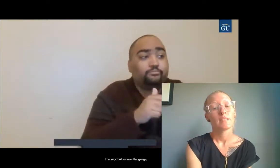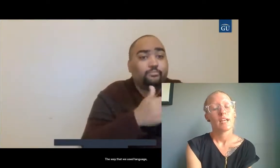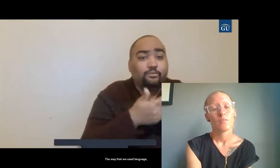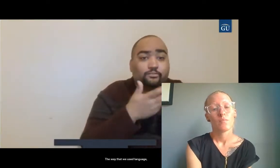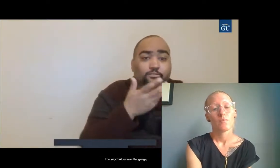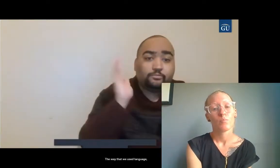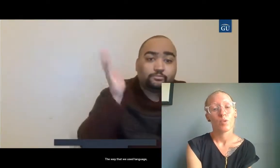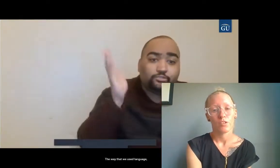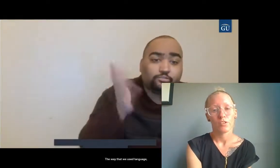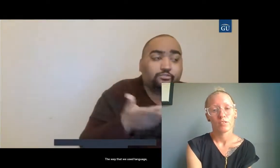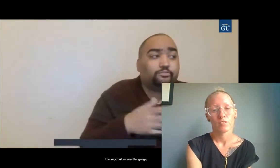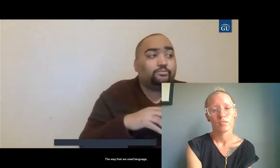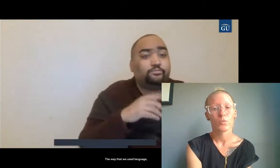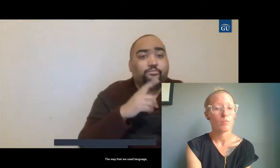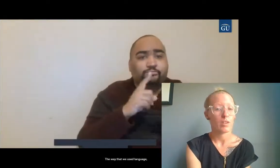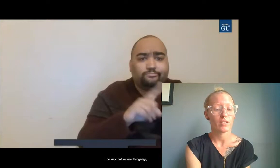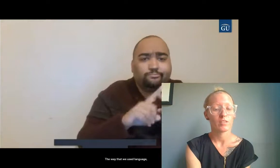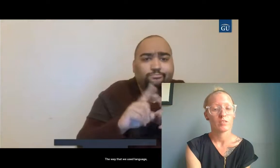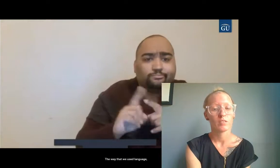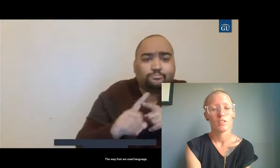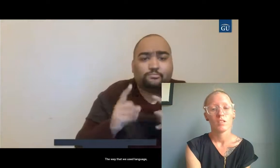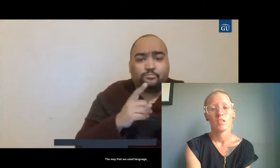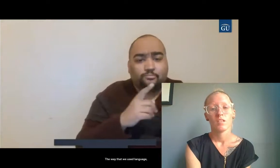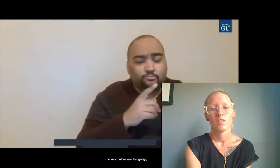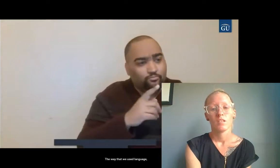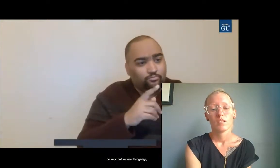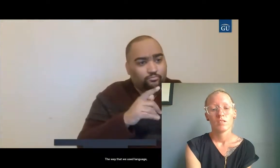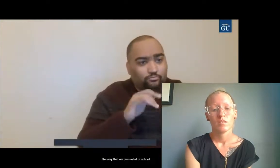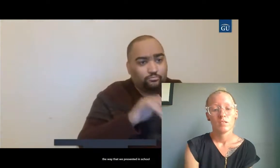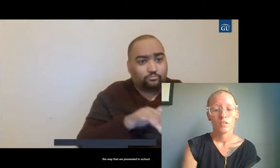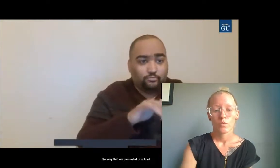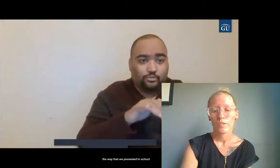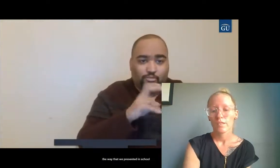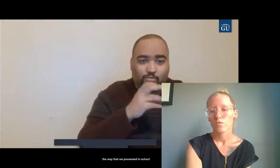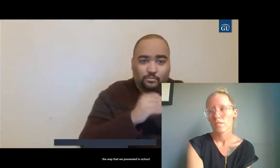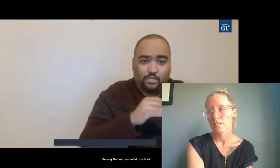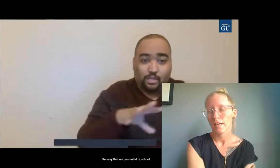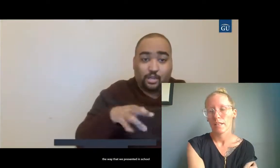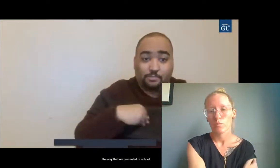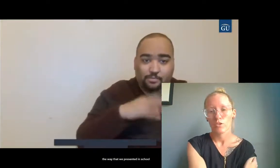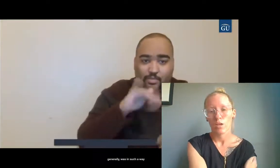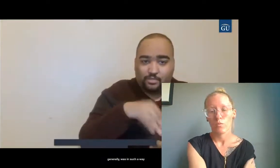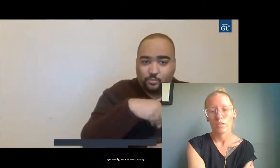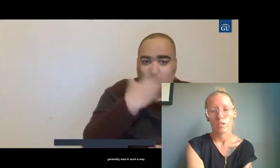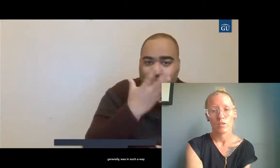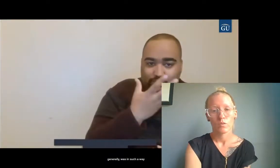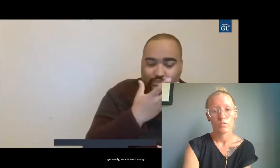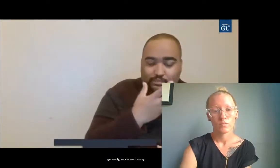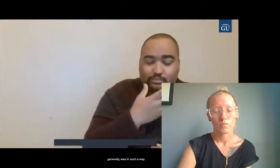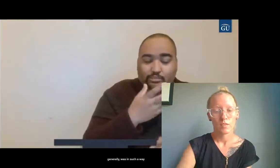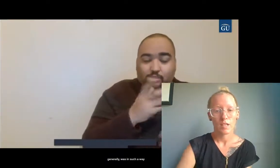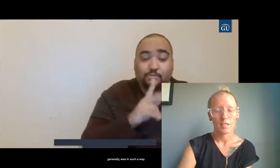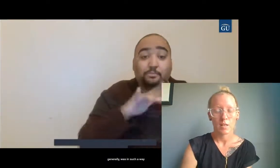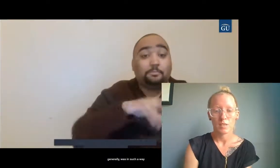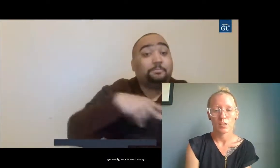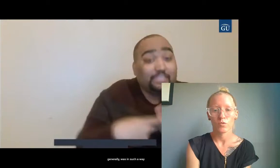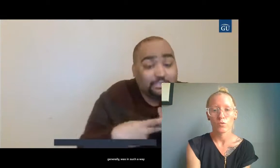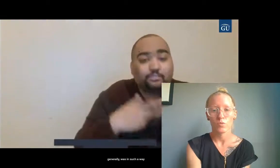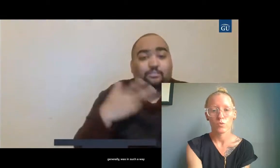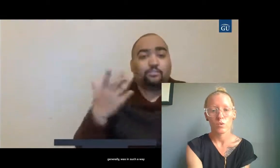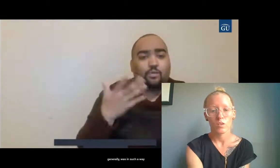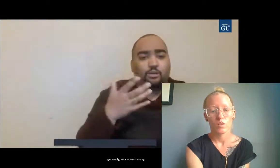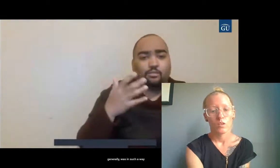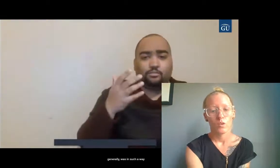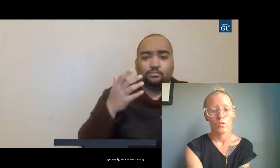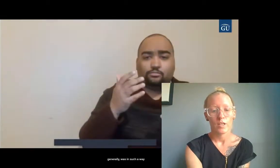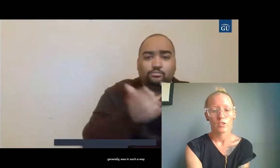Except for my deaf brother, twin brother. We use sign language that we accepted and learned